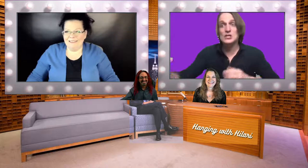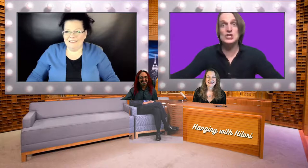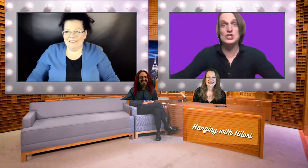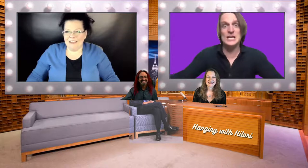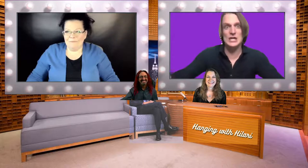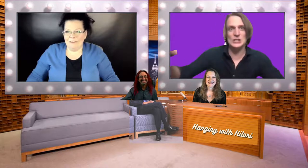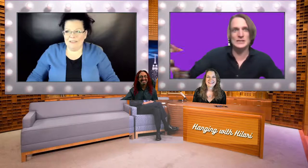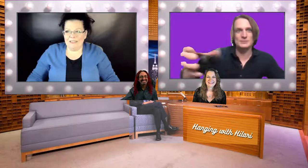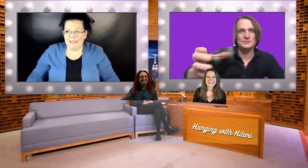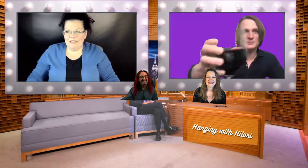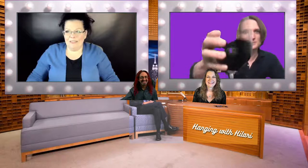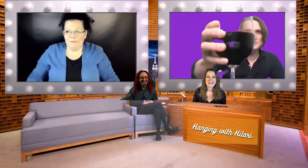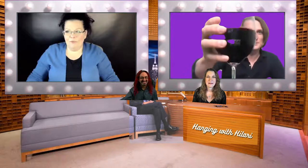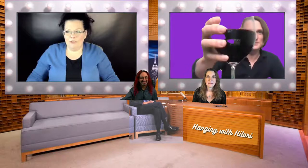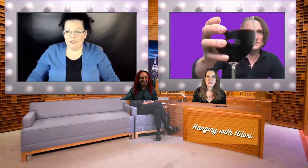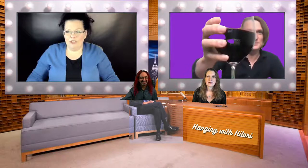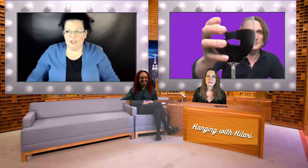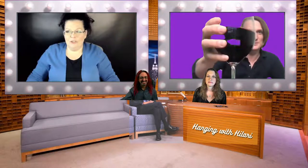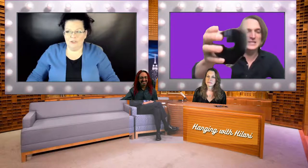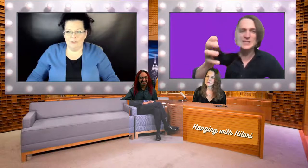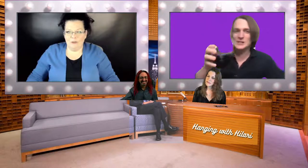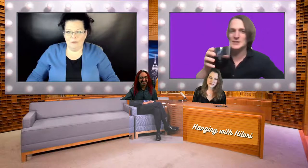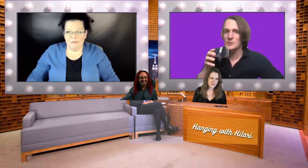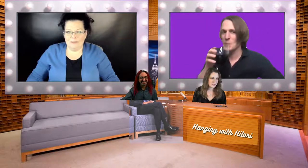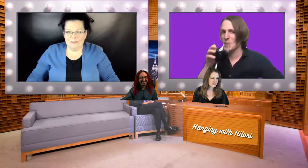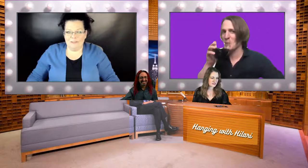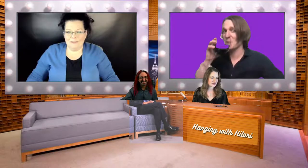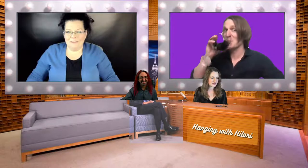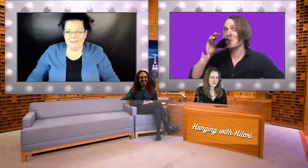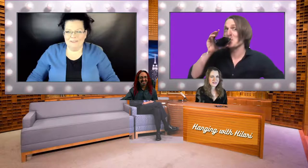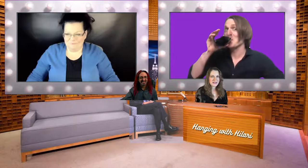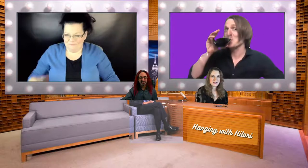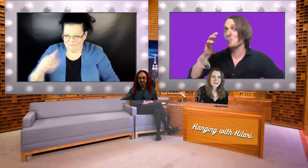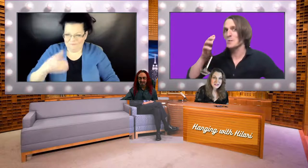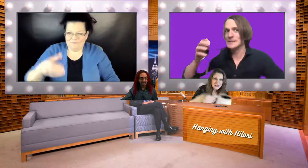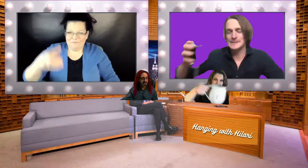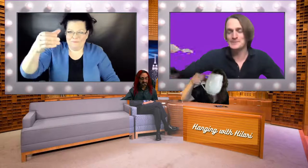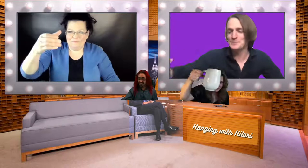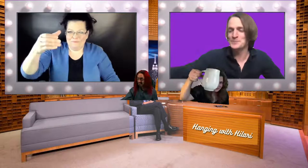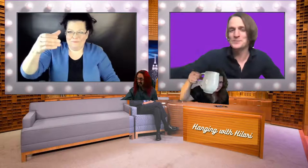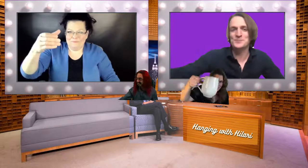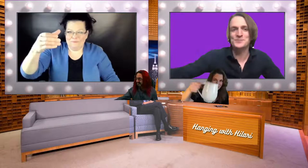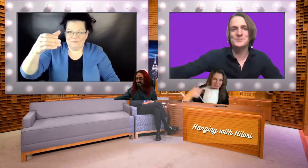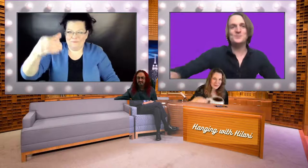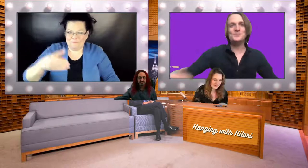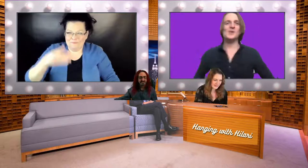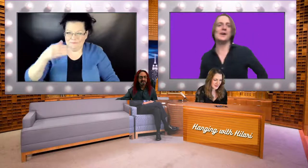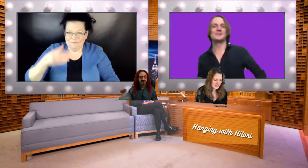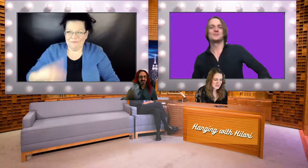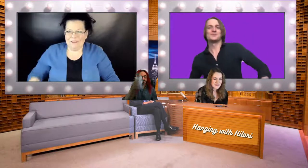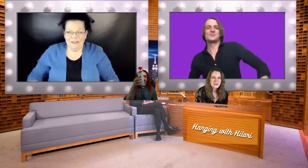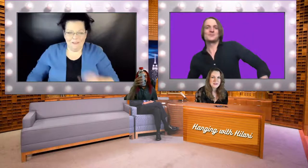set. I'm very excited. And of course, cheers to all my friends there. Cheers. There we go.